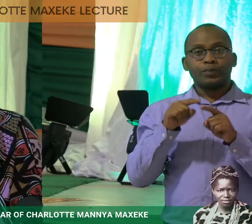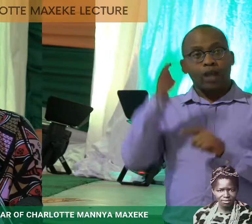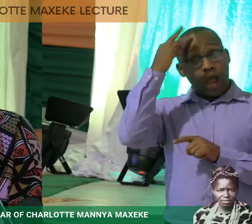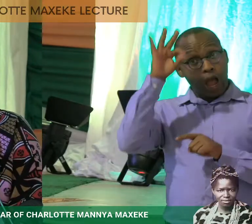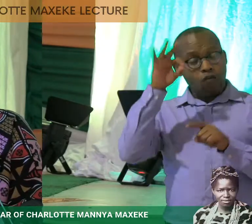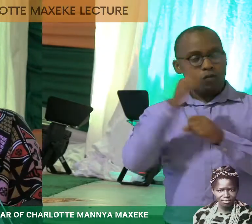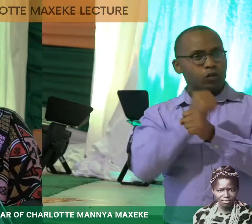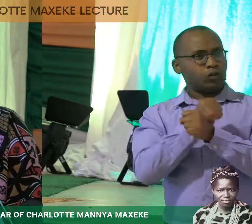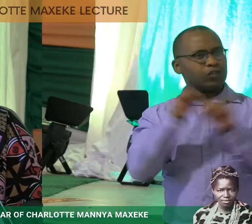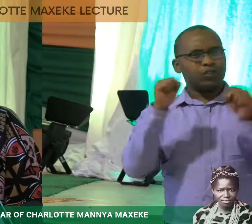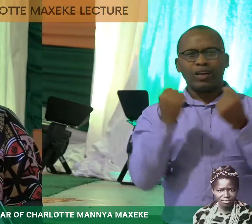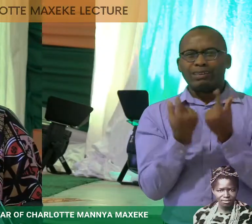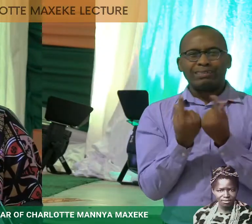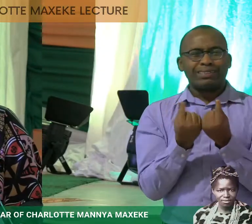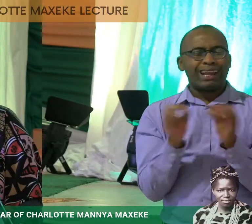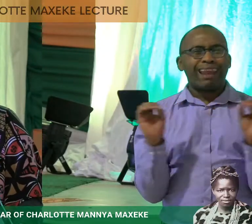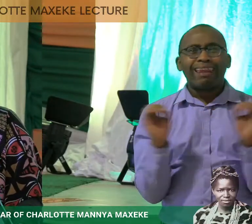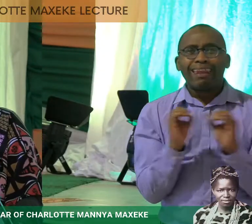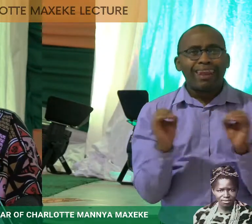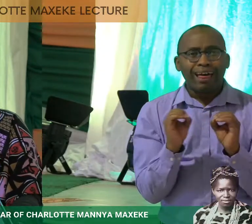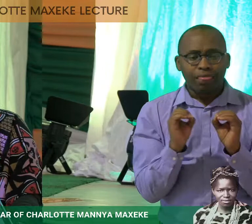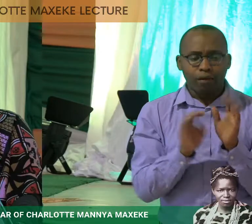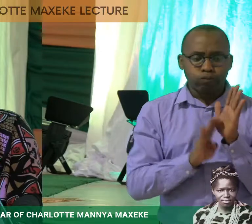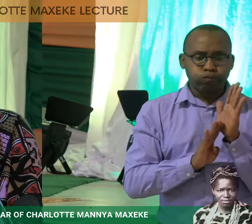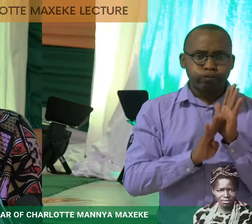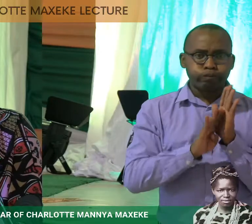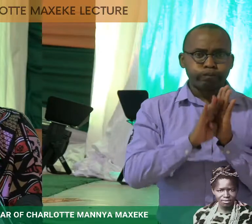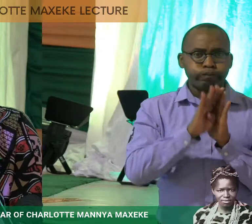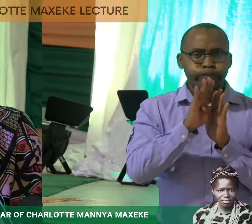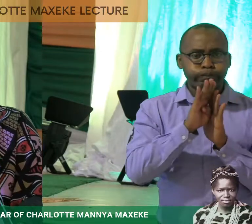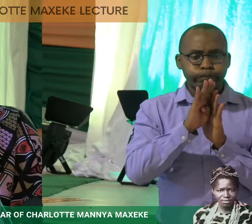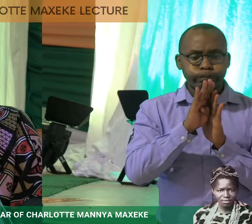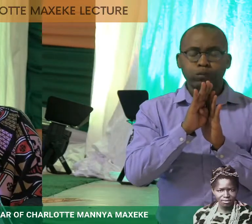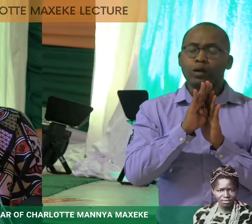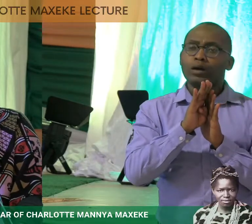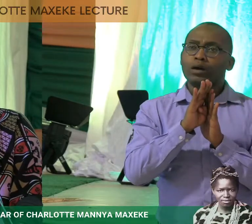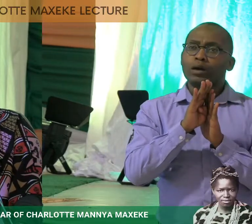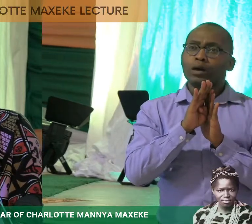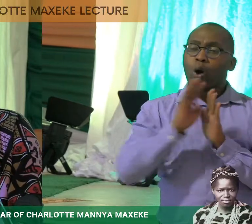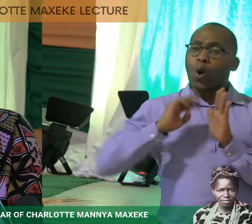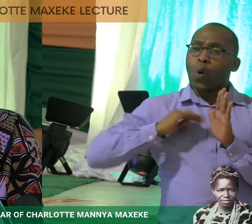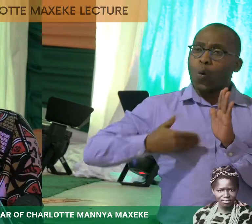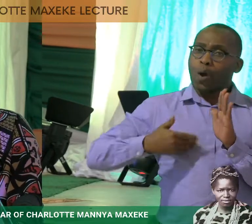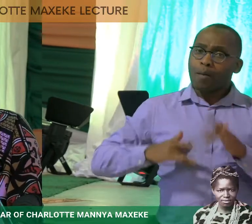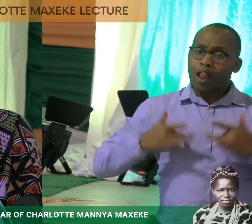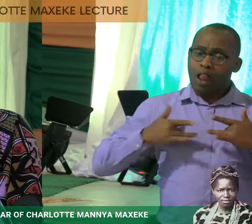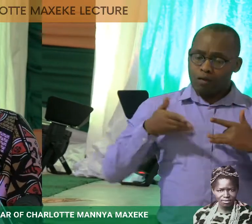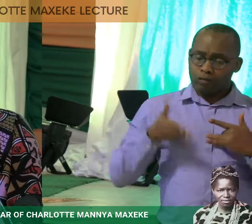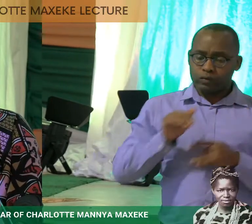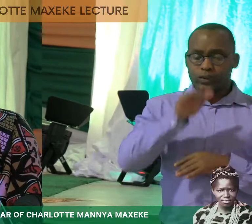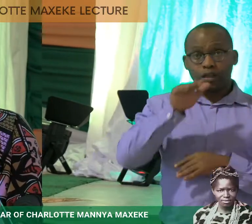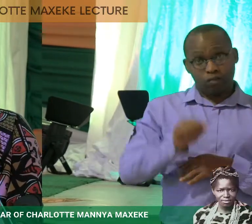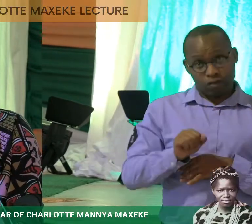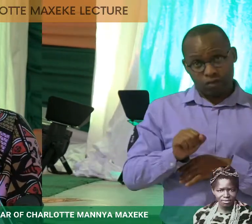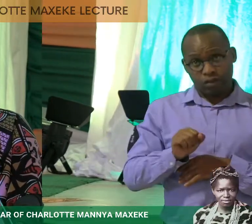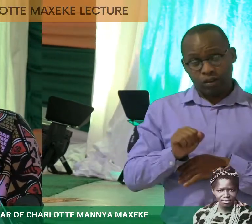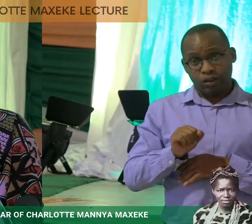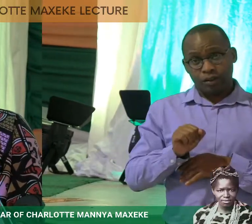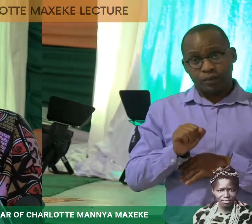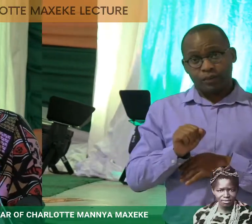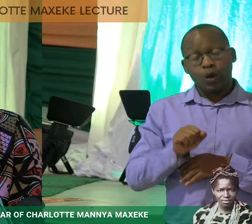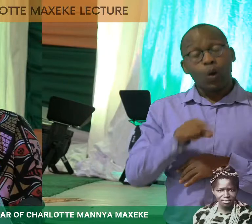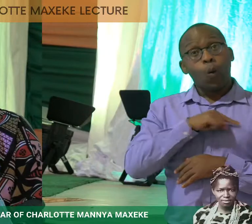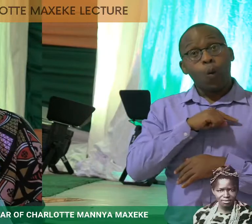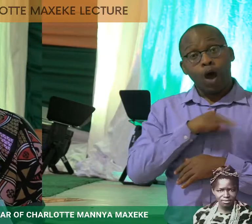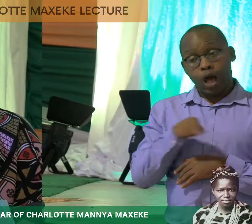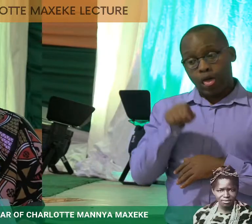kancinci ukuphucula imeko yamakhosikazi kweli lizwe. Inyaniso yeyokuba ukwenje njalo kungathetha